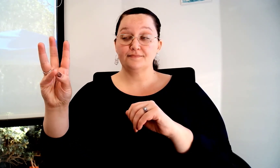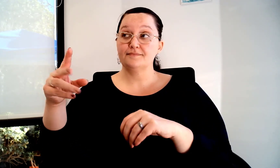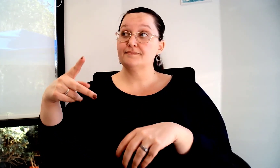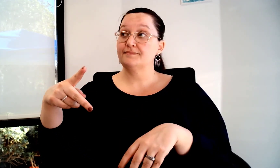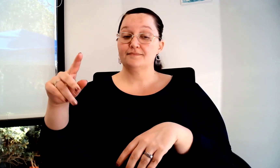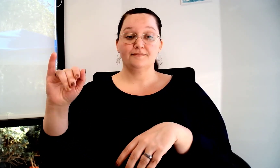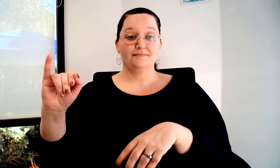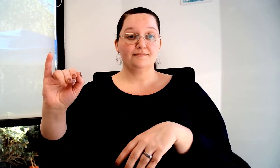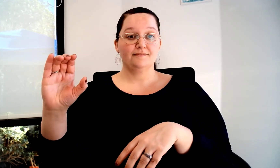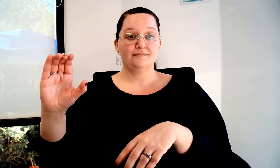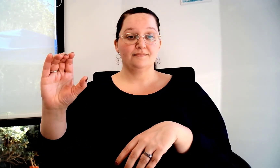Number 16,